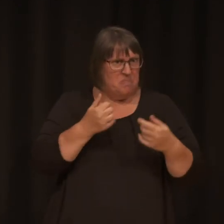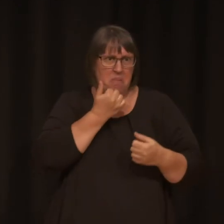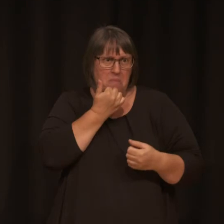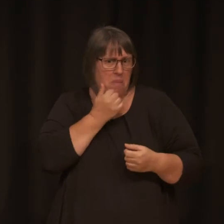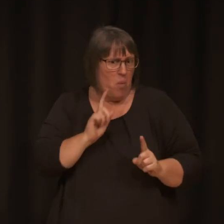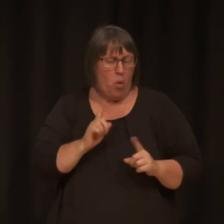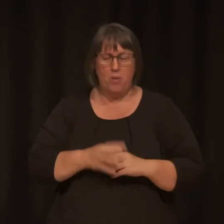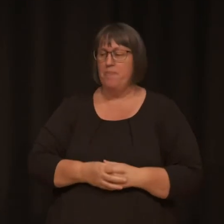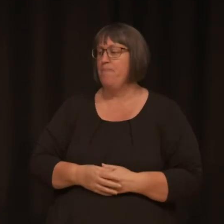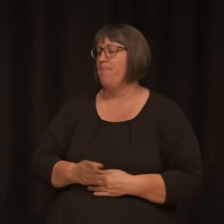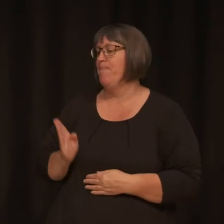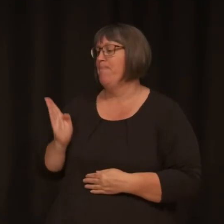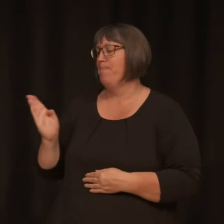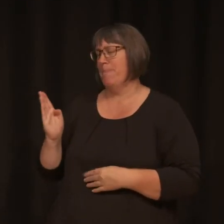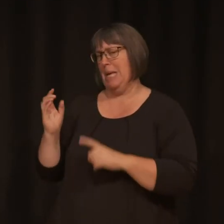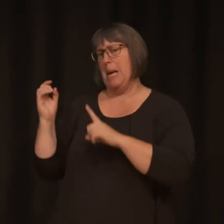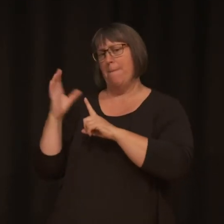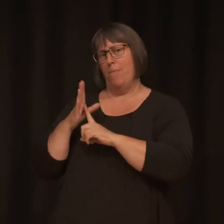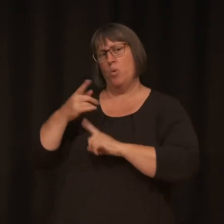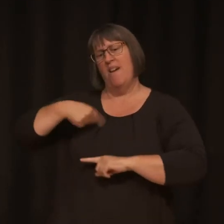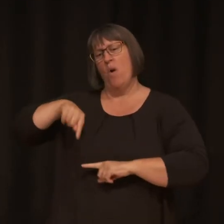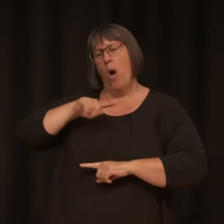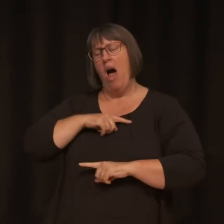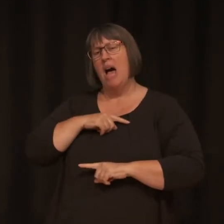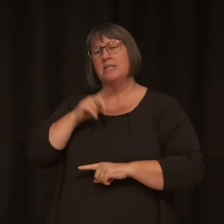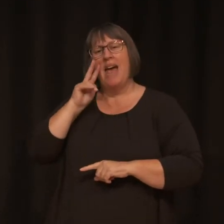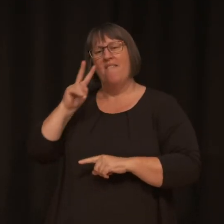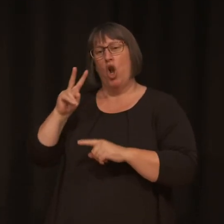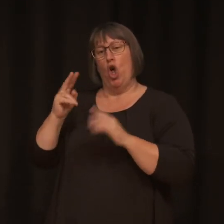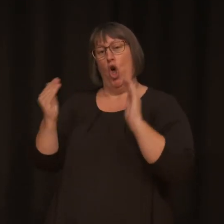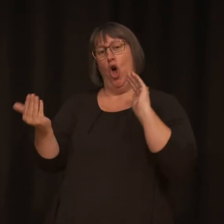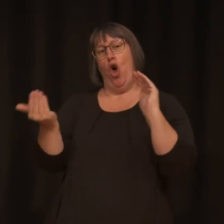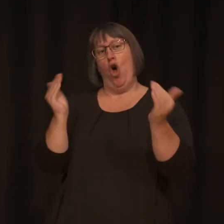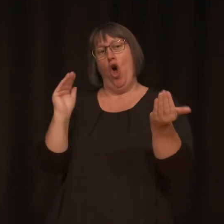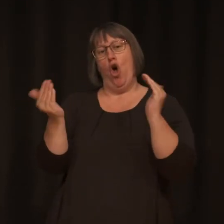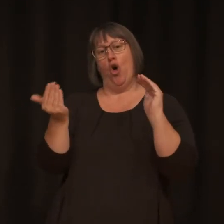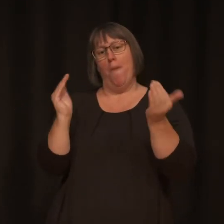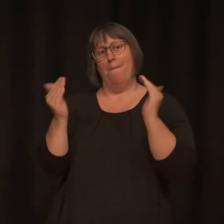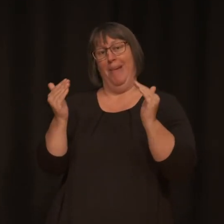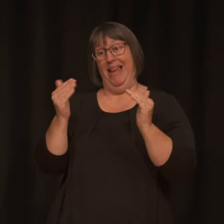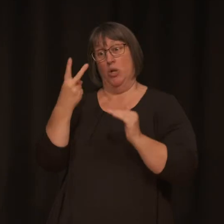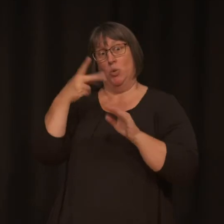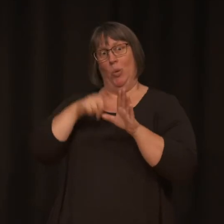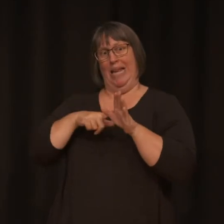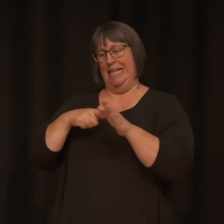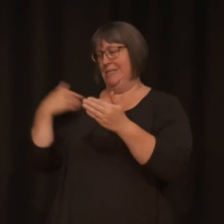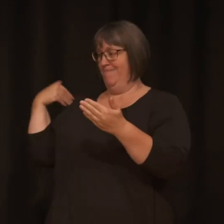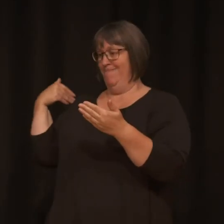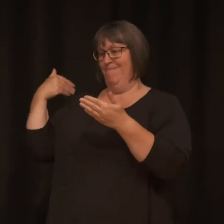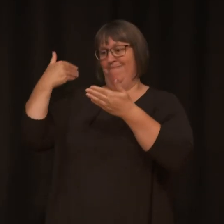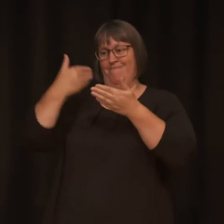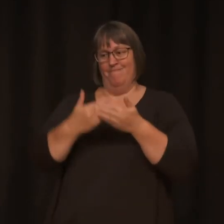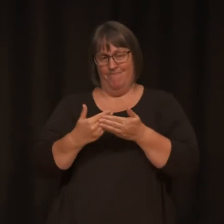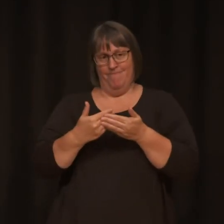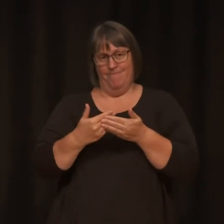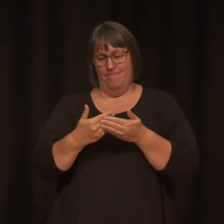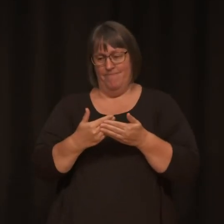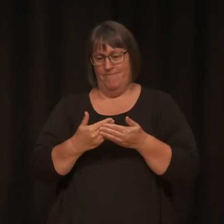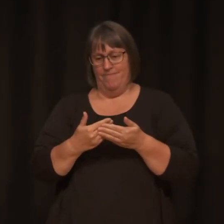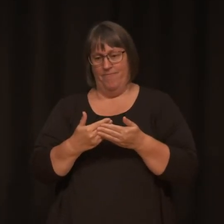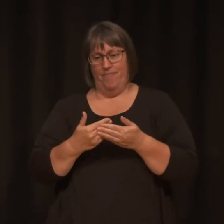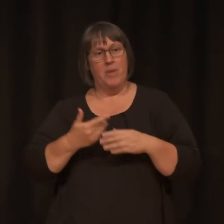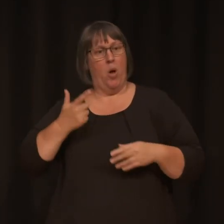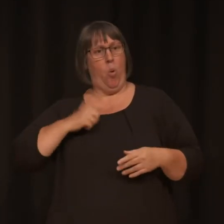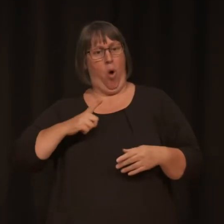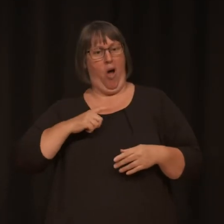thing for us is to look at how we've been doing across the past 2 years. Because we're looking at,